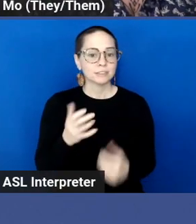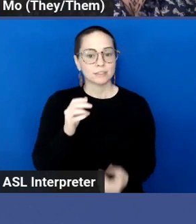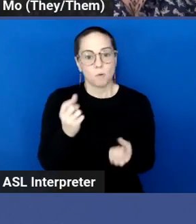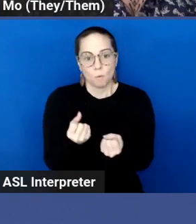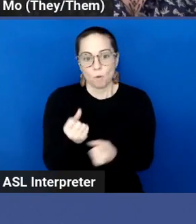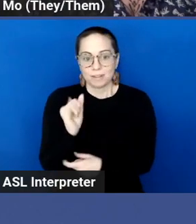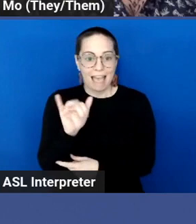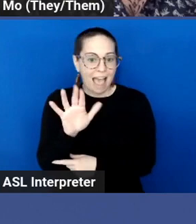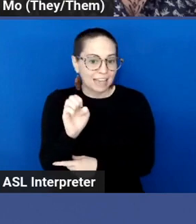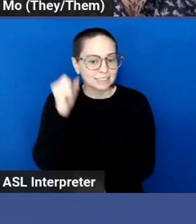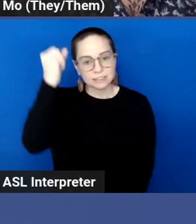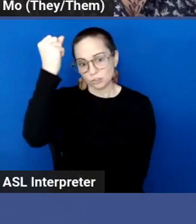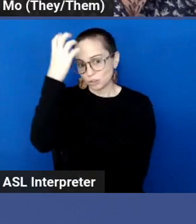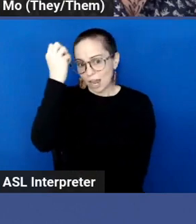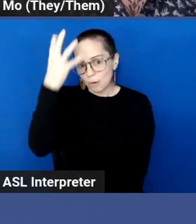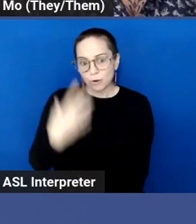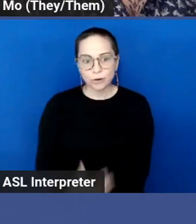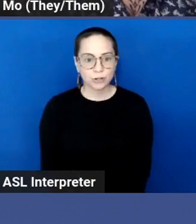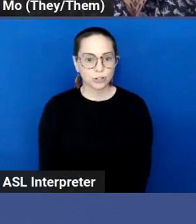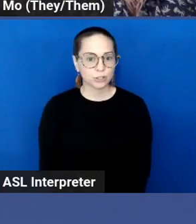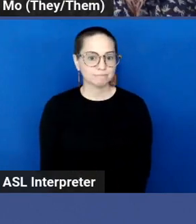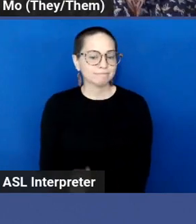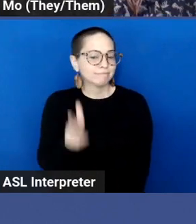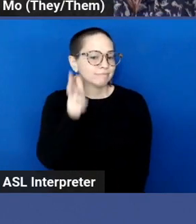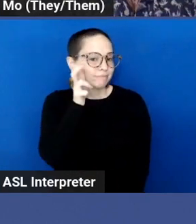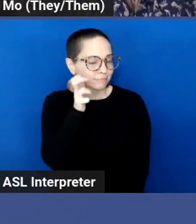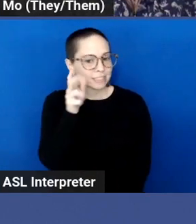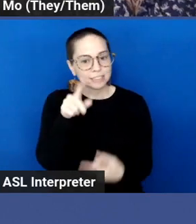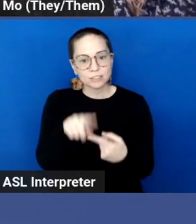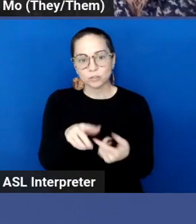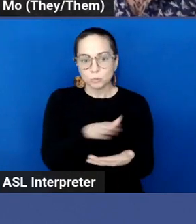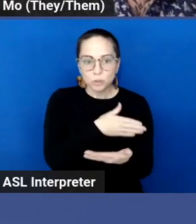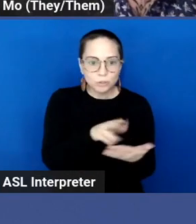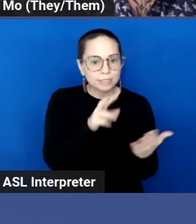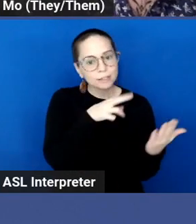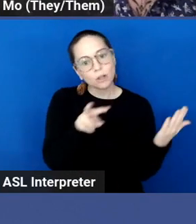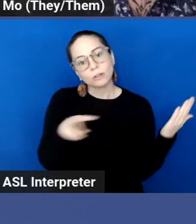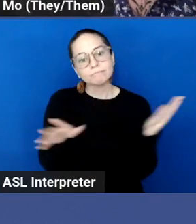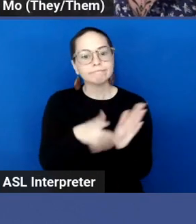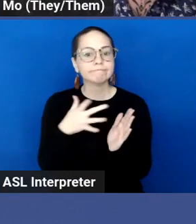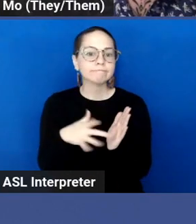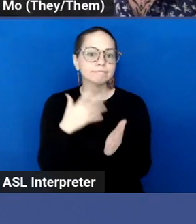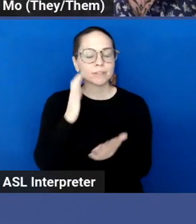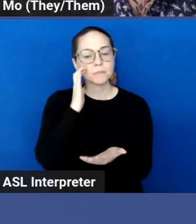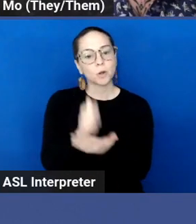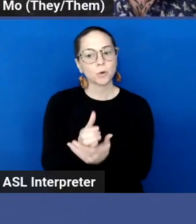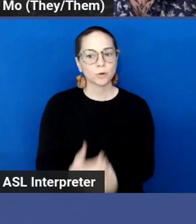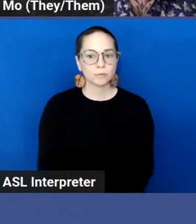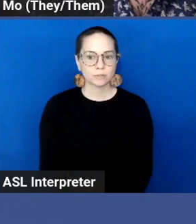a shower, listen to music, or look at photos.